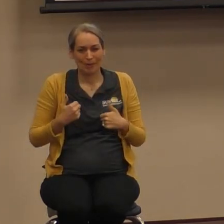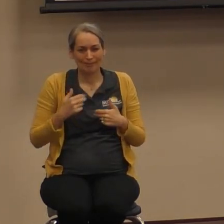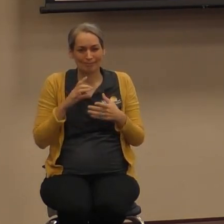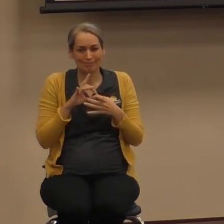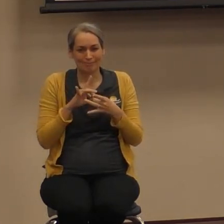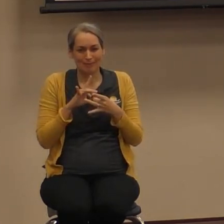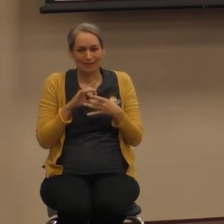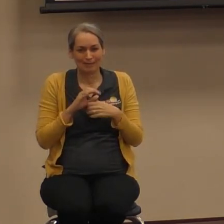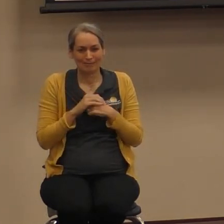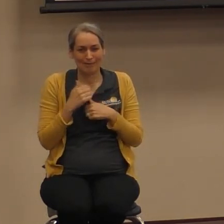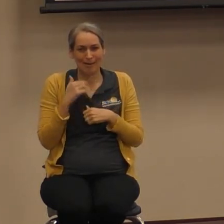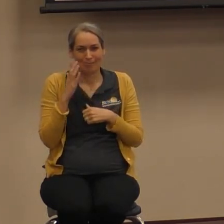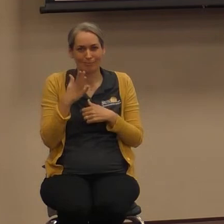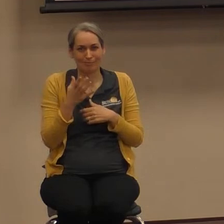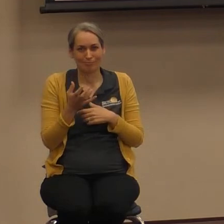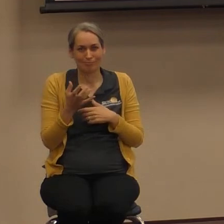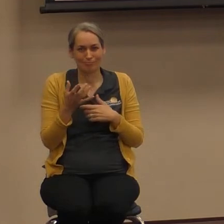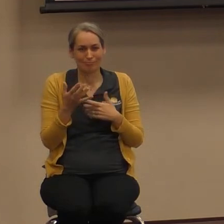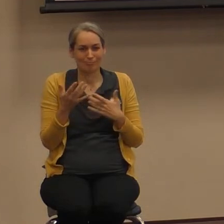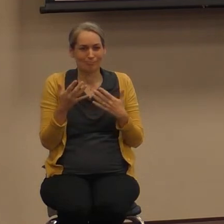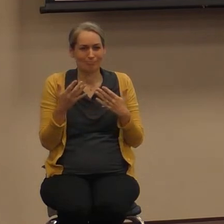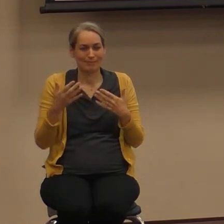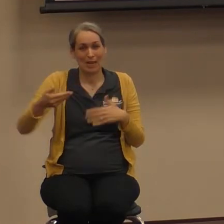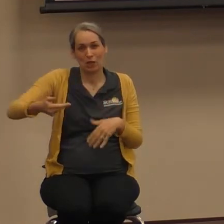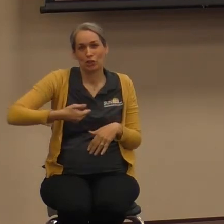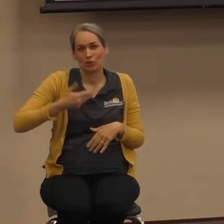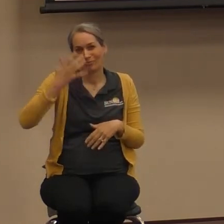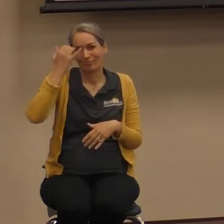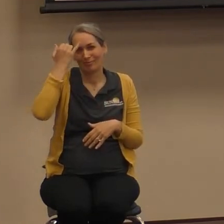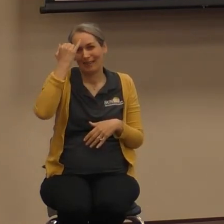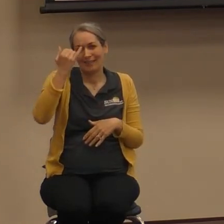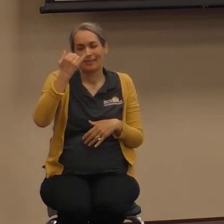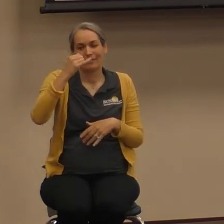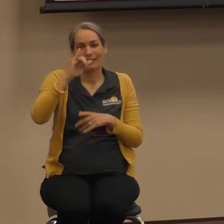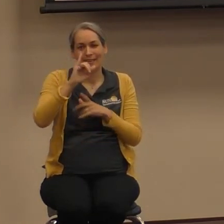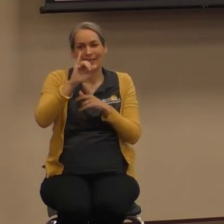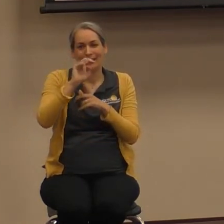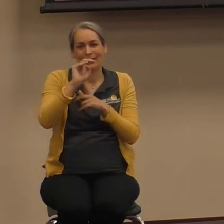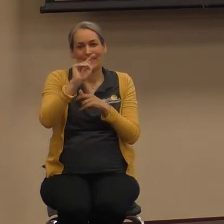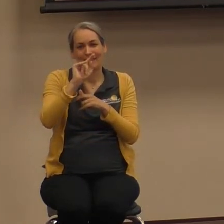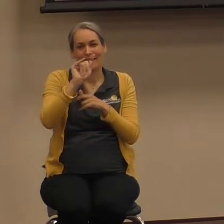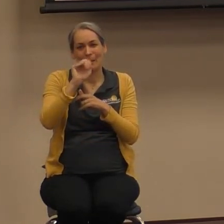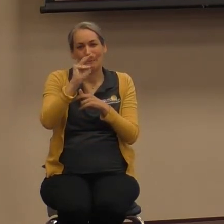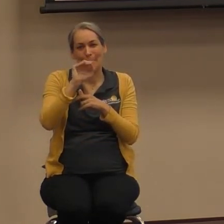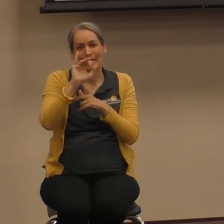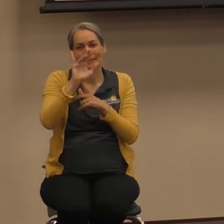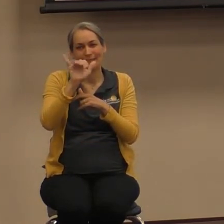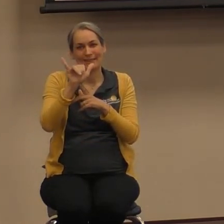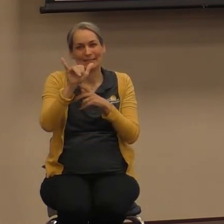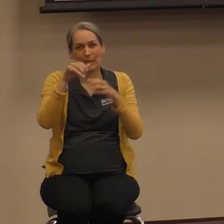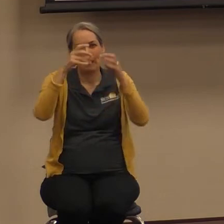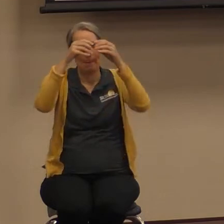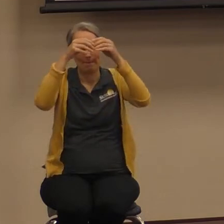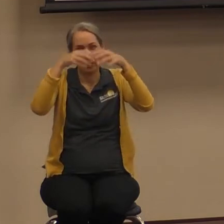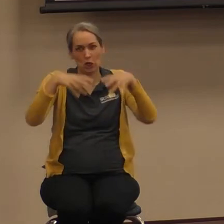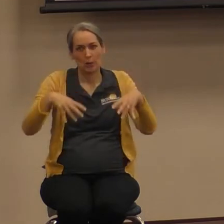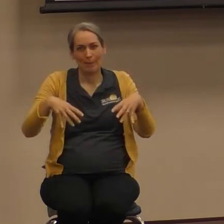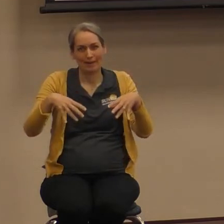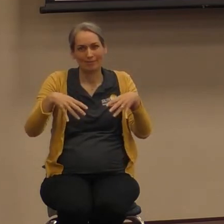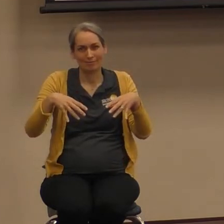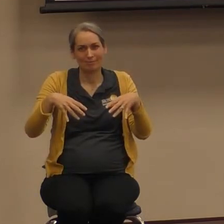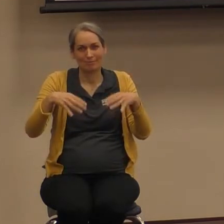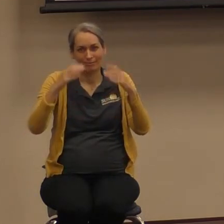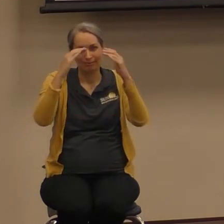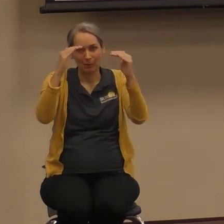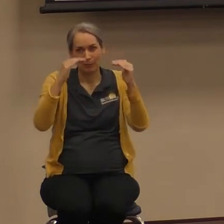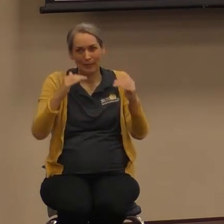introduce this idea of the intimacy pyramid, and we'll go from there. A little quick housekeeping before we get into defining